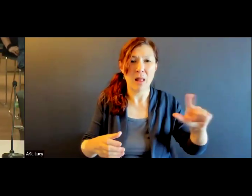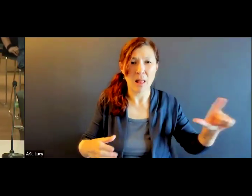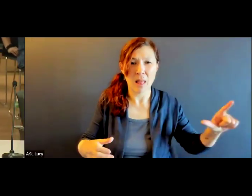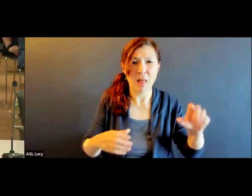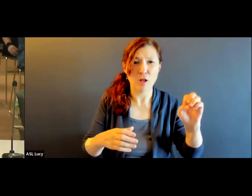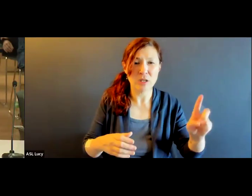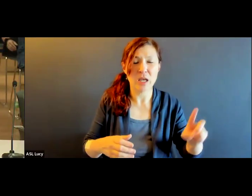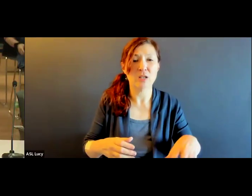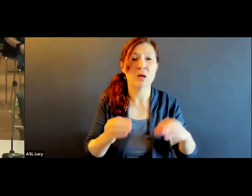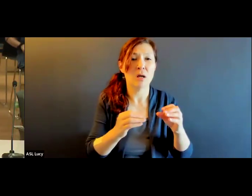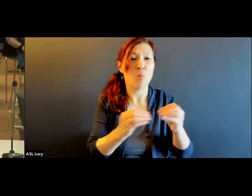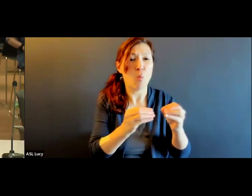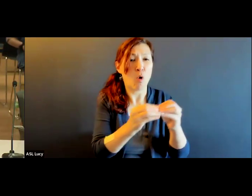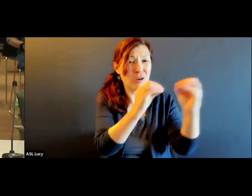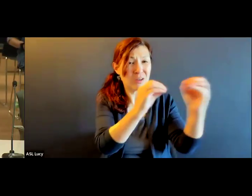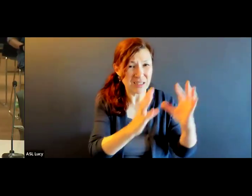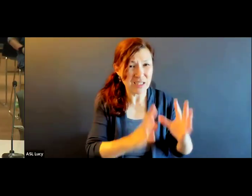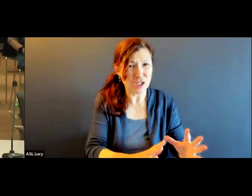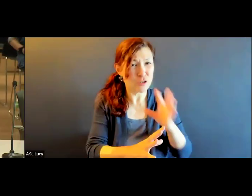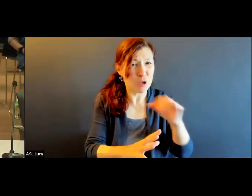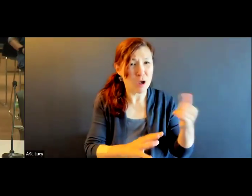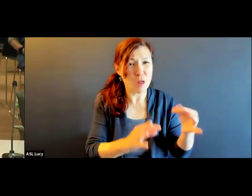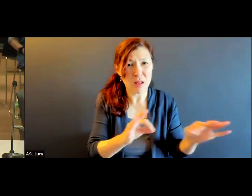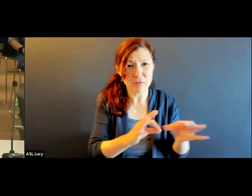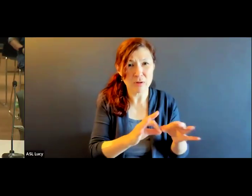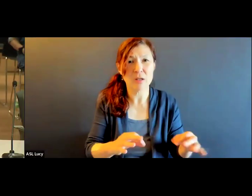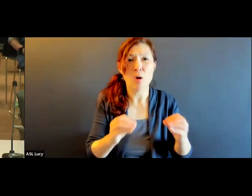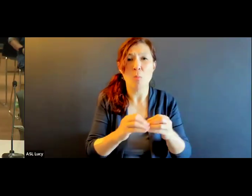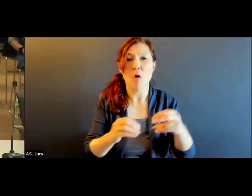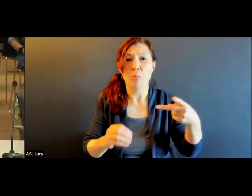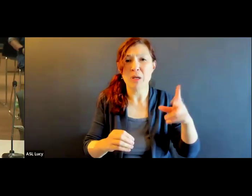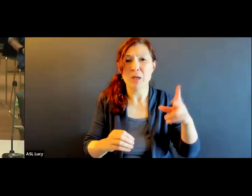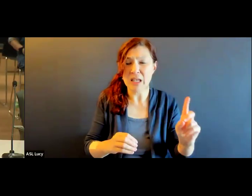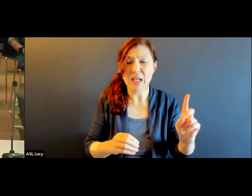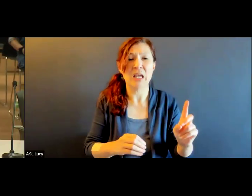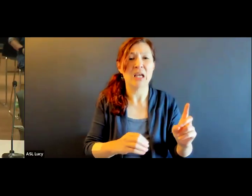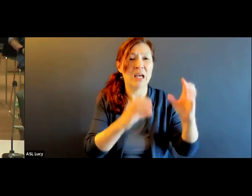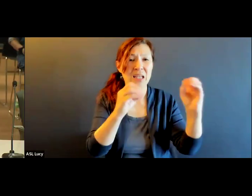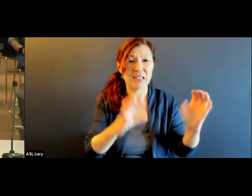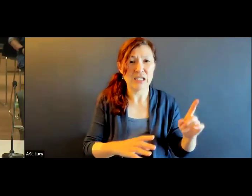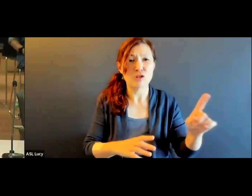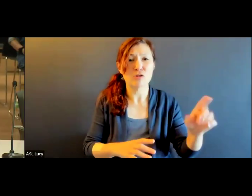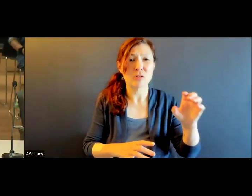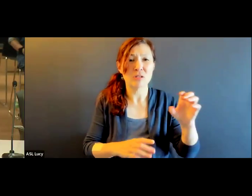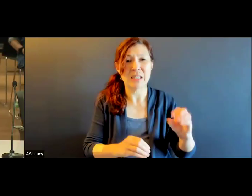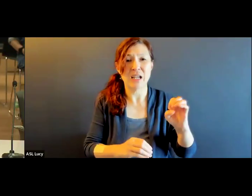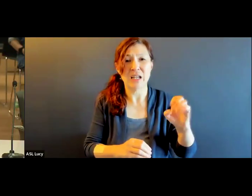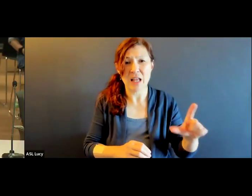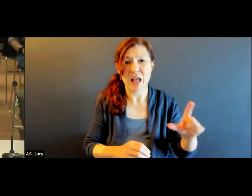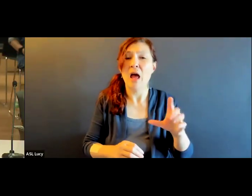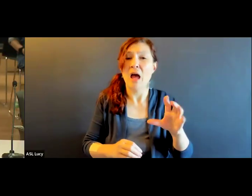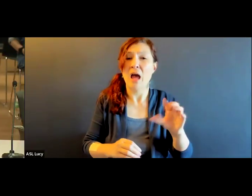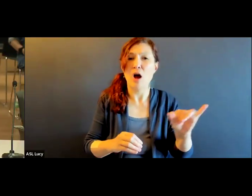teachers, provide professional development to English-speaking teachers on how to value and support their students' home